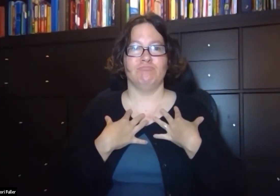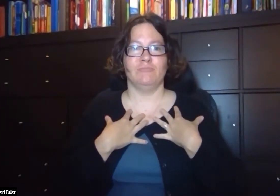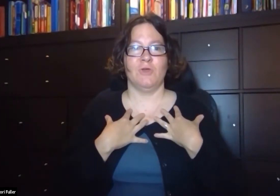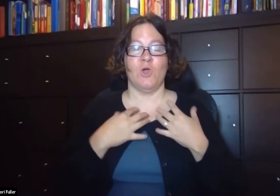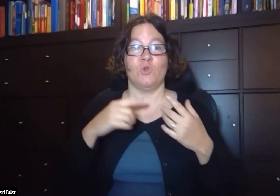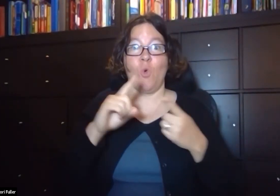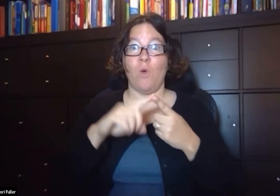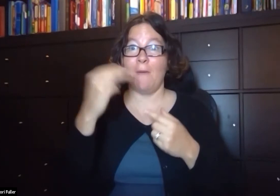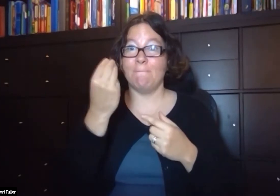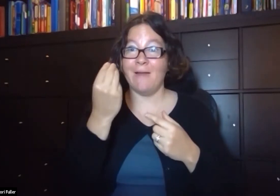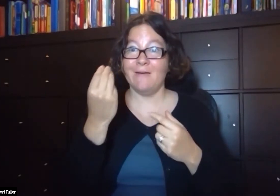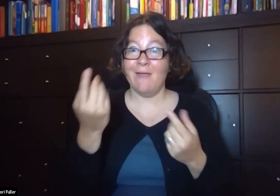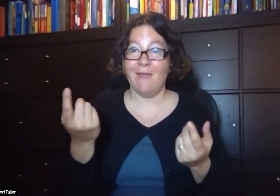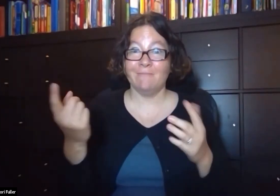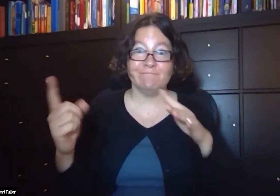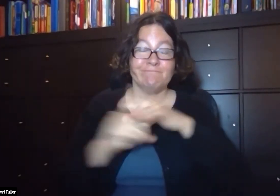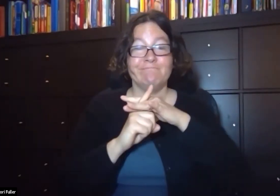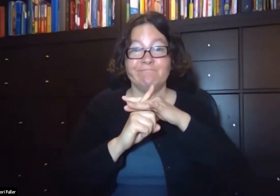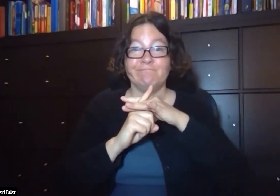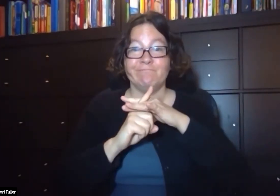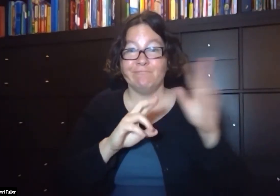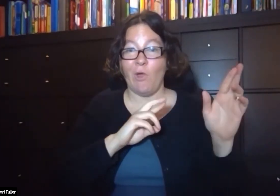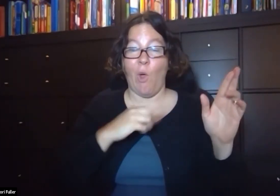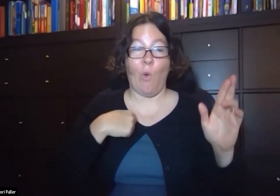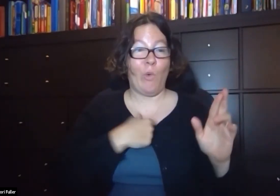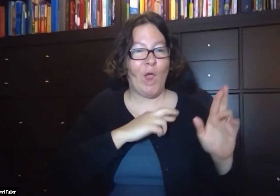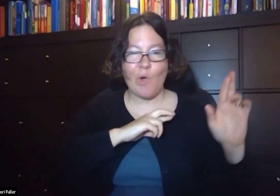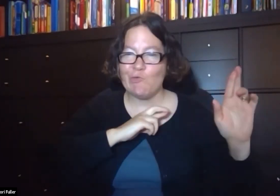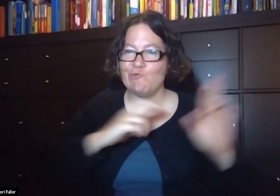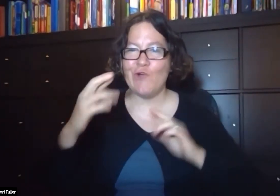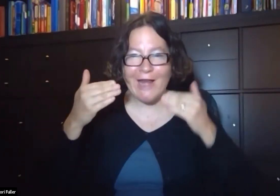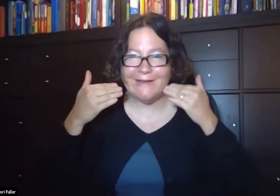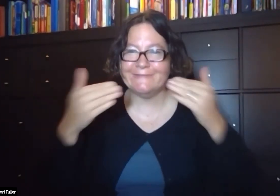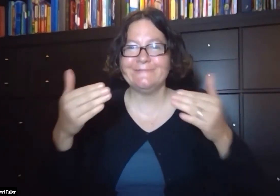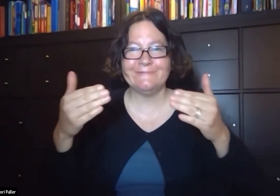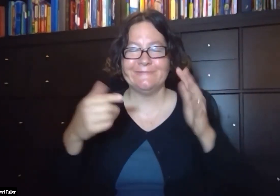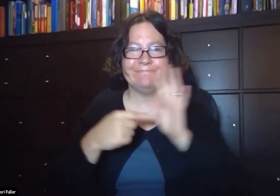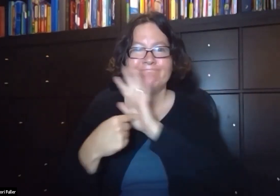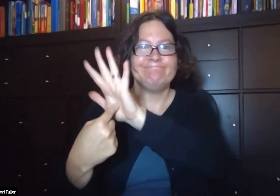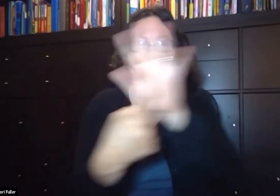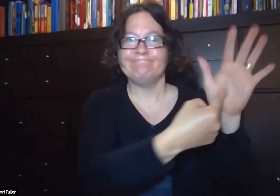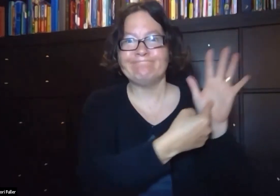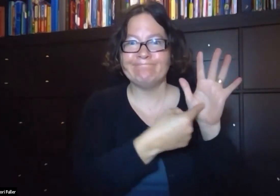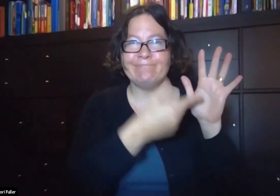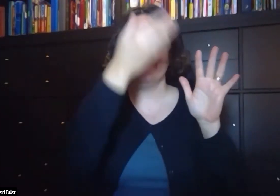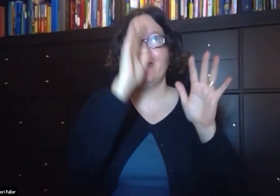rest. And so we should also have